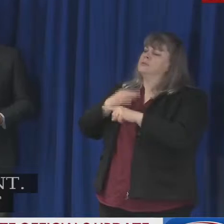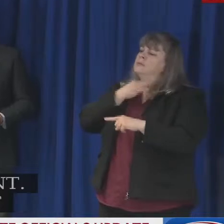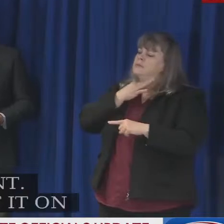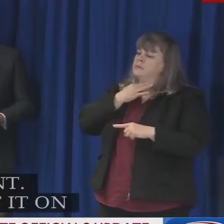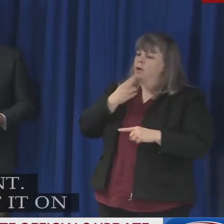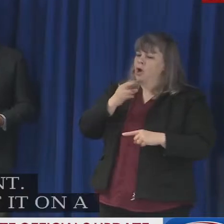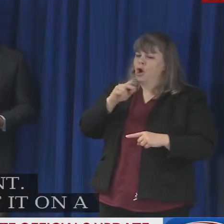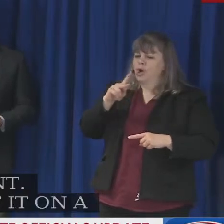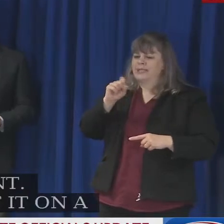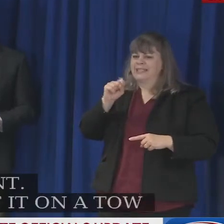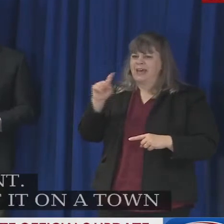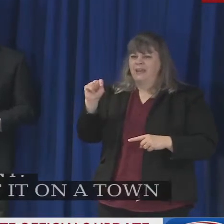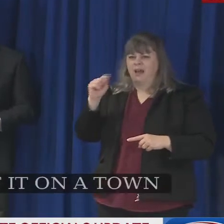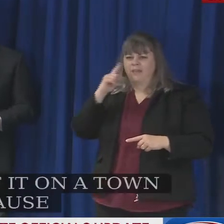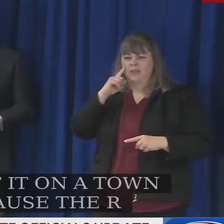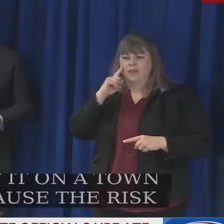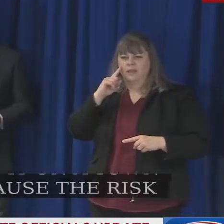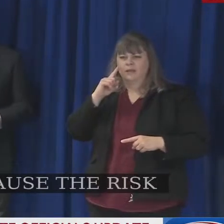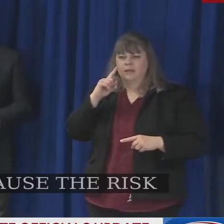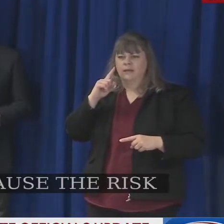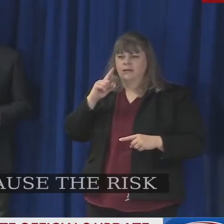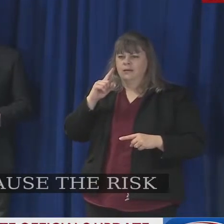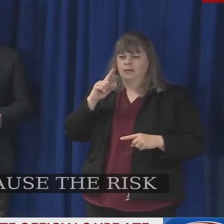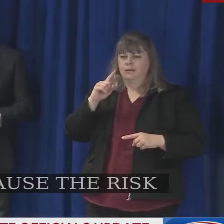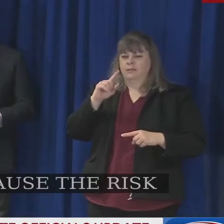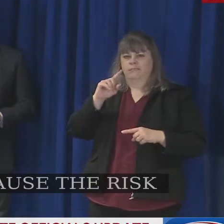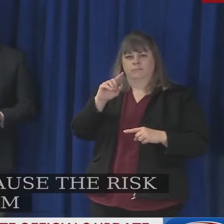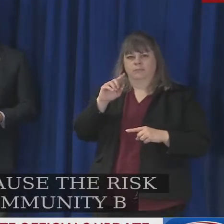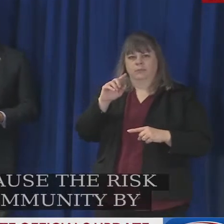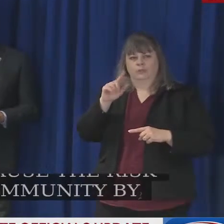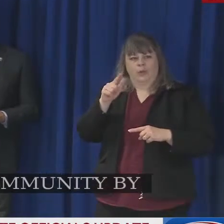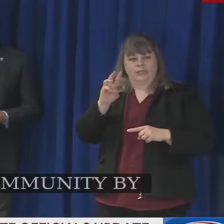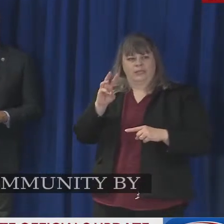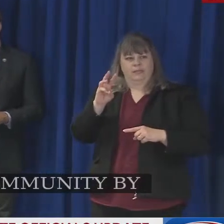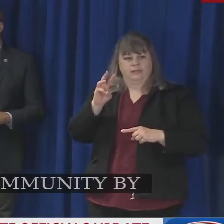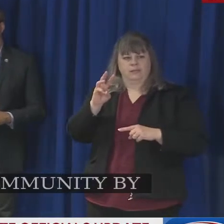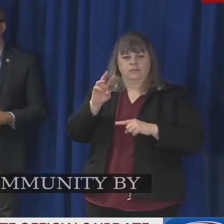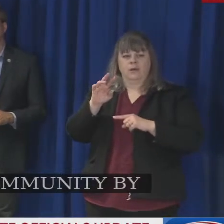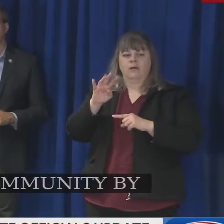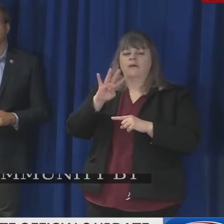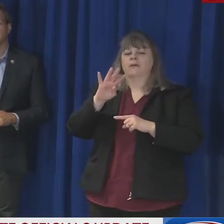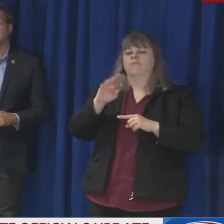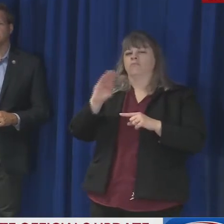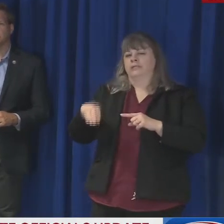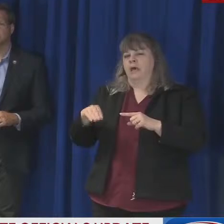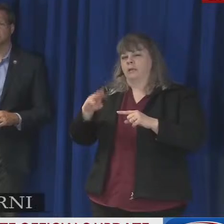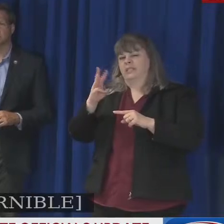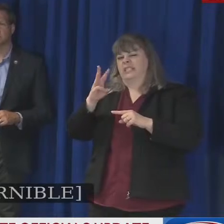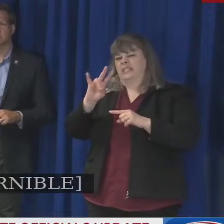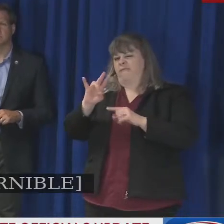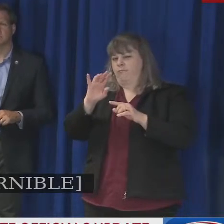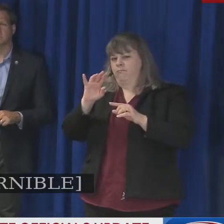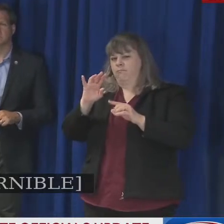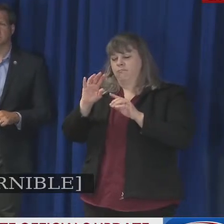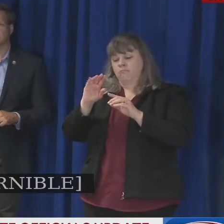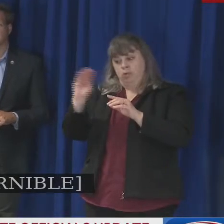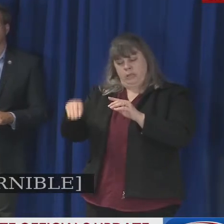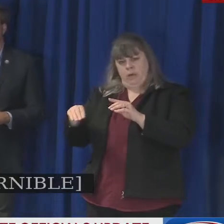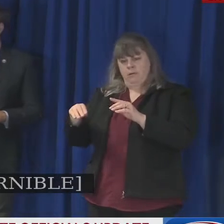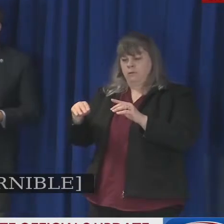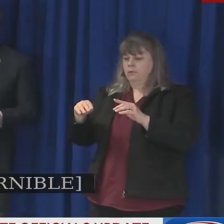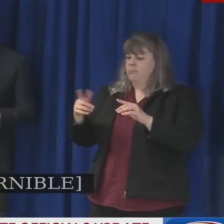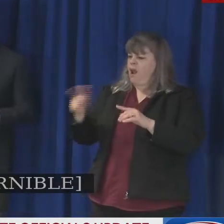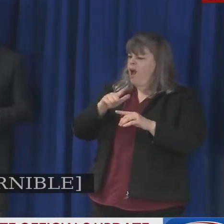that 76% I think on the NHPR report, versus another town that's 40? Why do you think there are those the